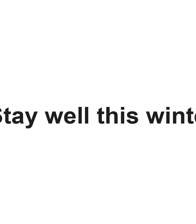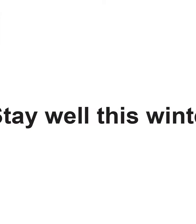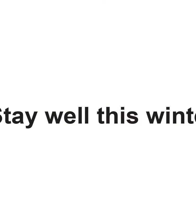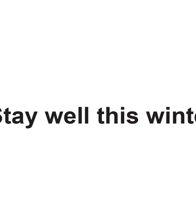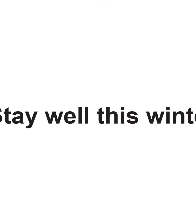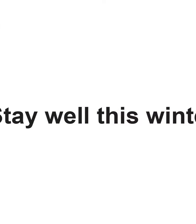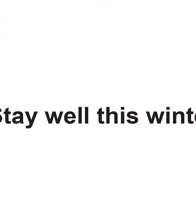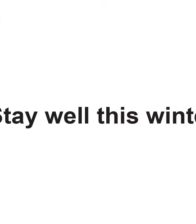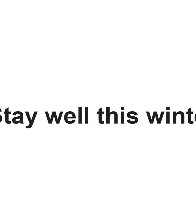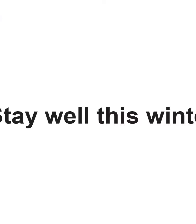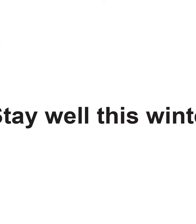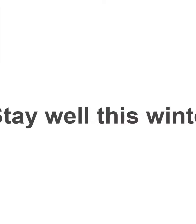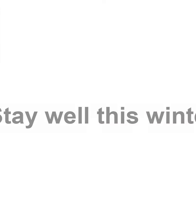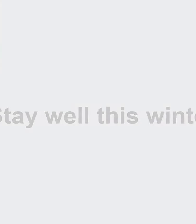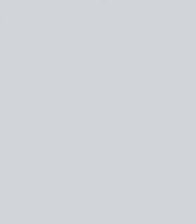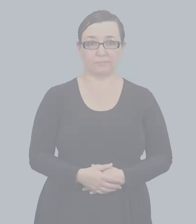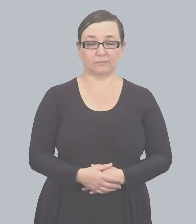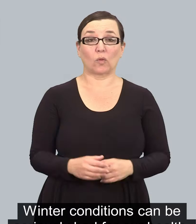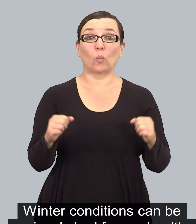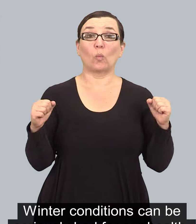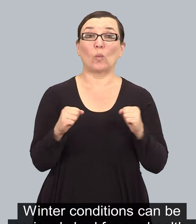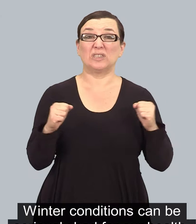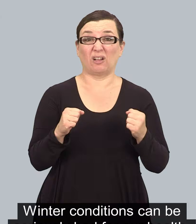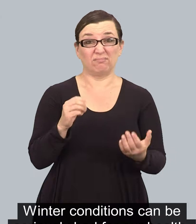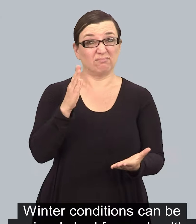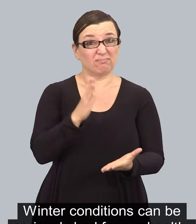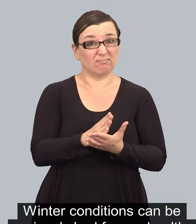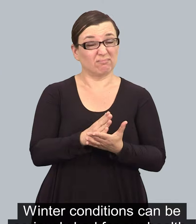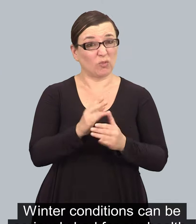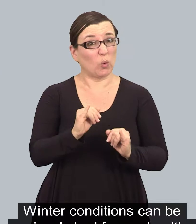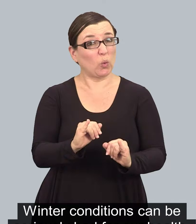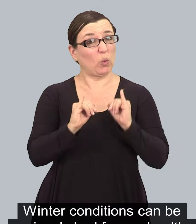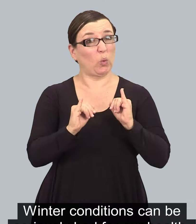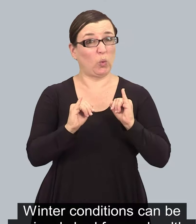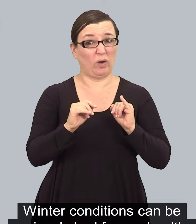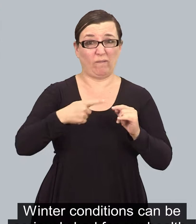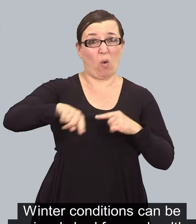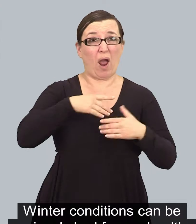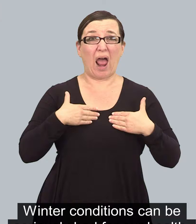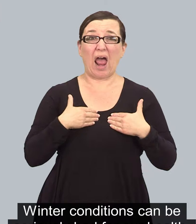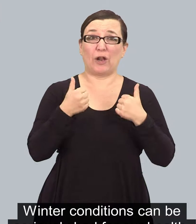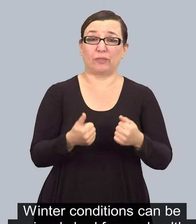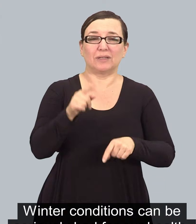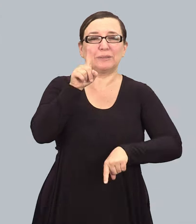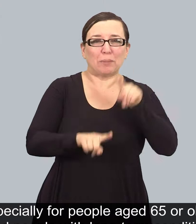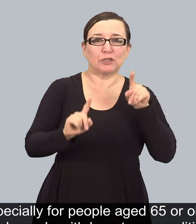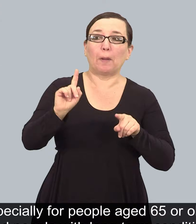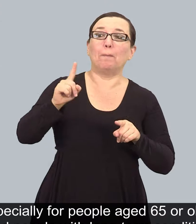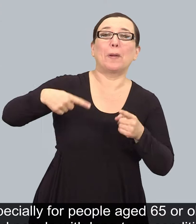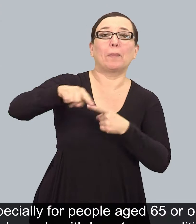Stay well this winter. Winter conditions can be seriously bad for our health, especially for